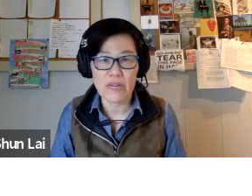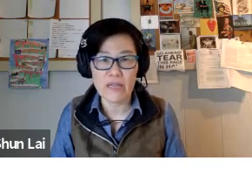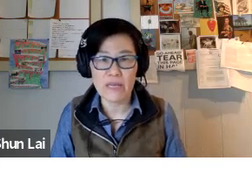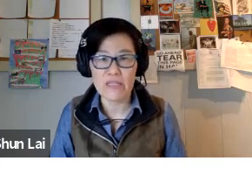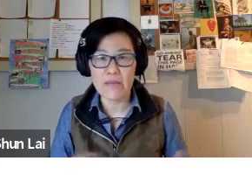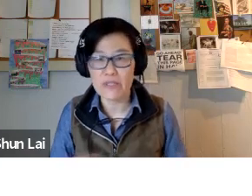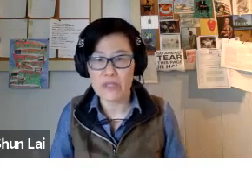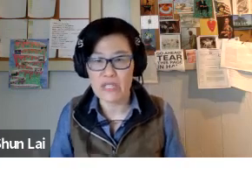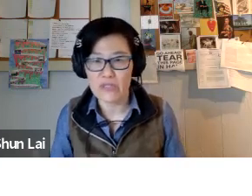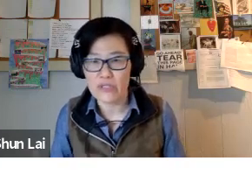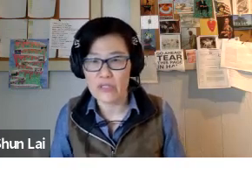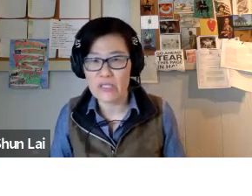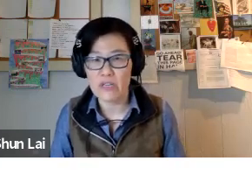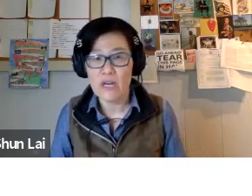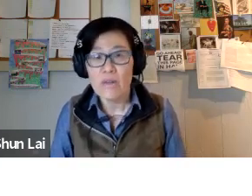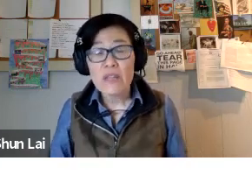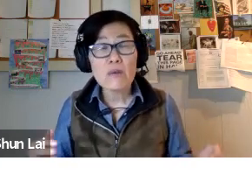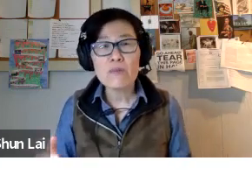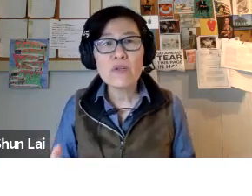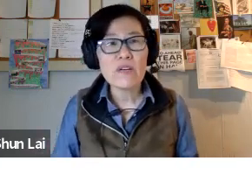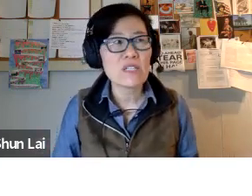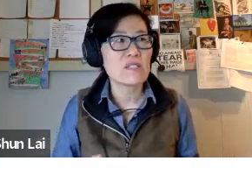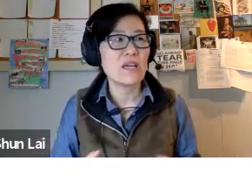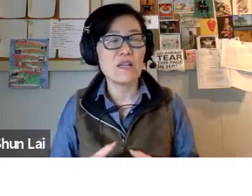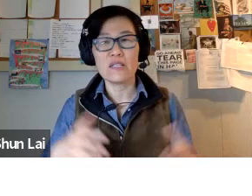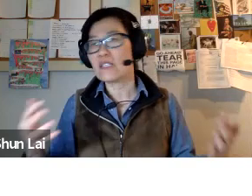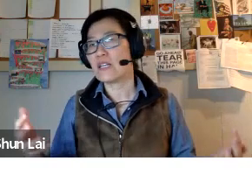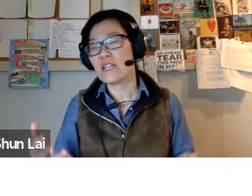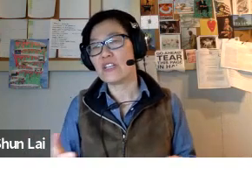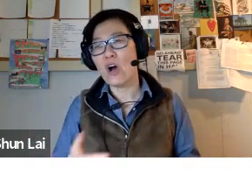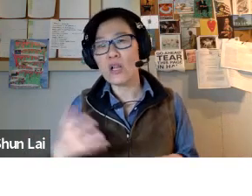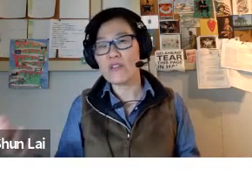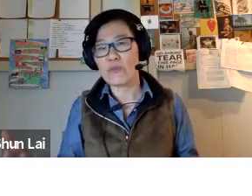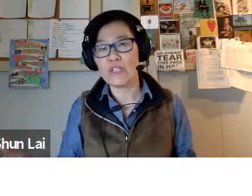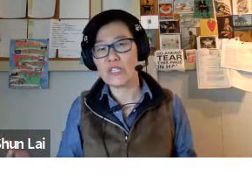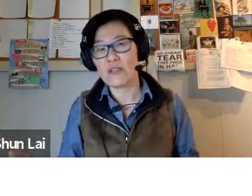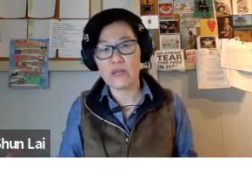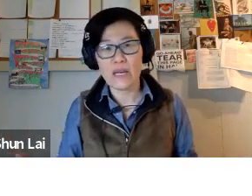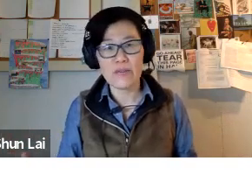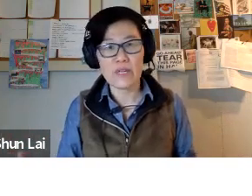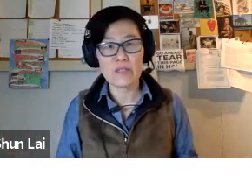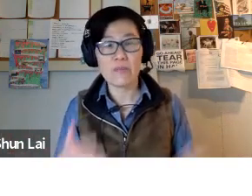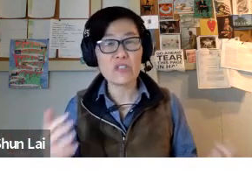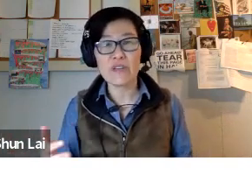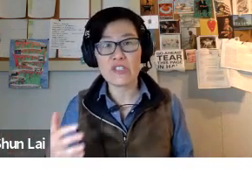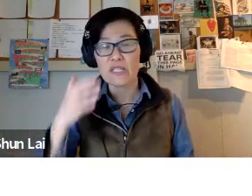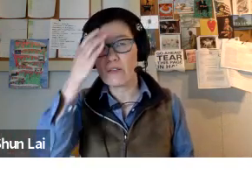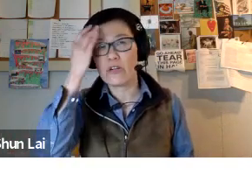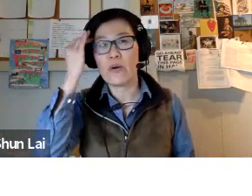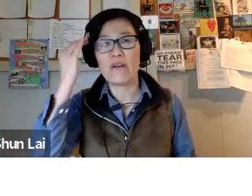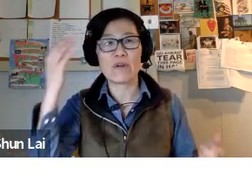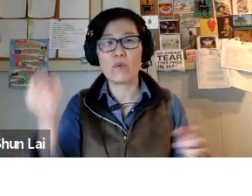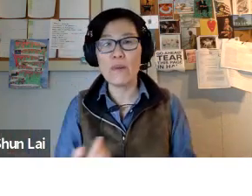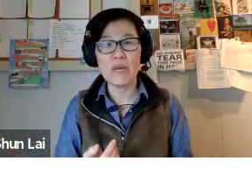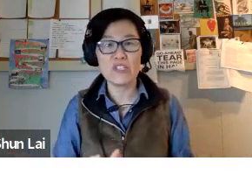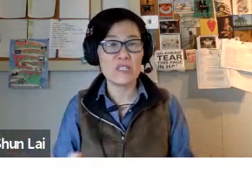problem, right? It makes absolutely no sense for you to do this. So, and the beauty of this is that in today's age, all of the information is out there online, right? There's a bunch of agents out there